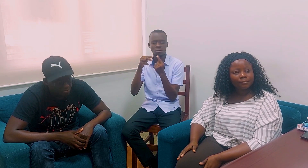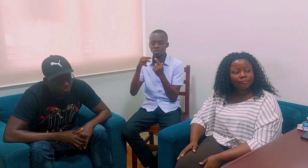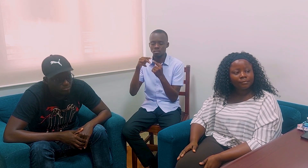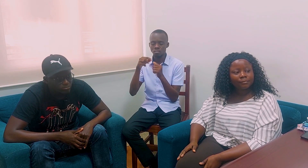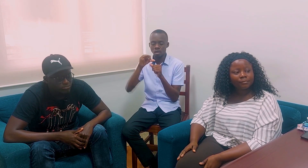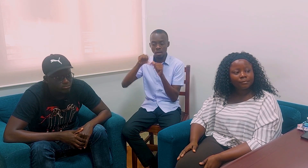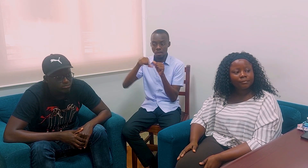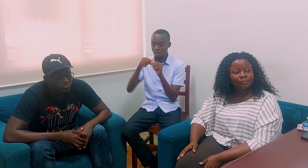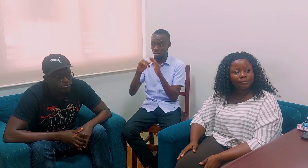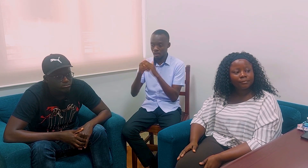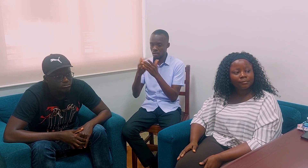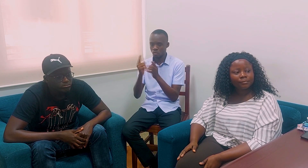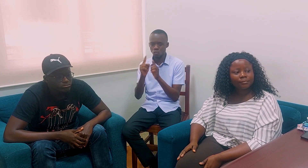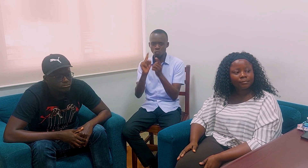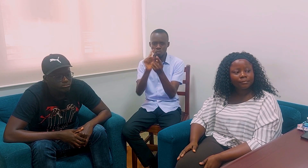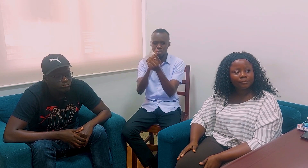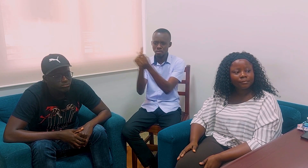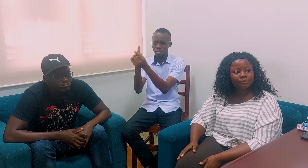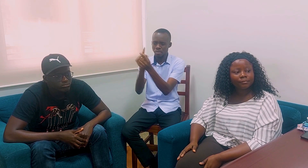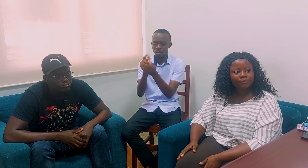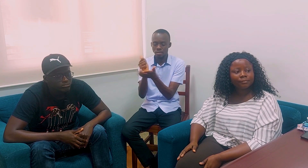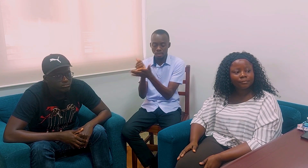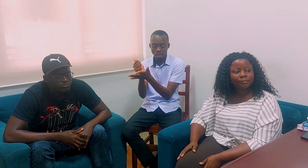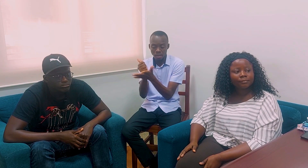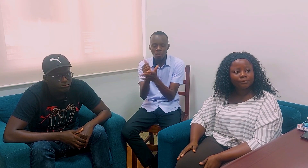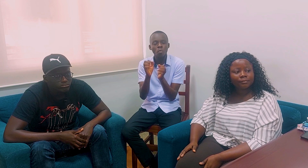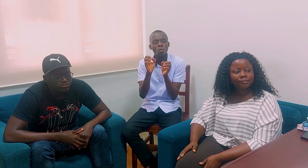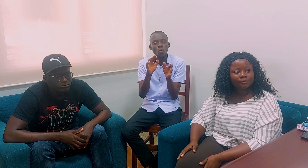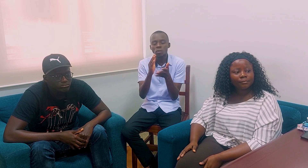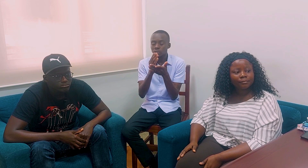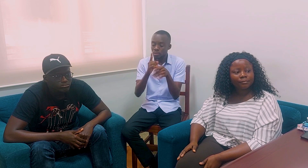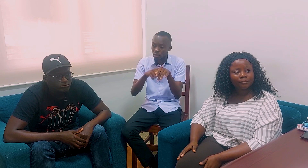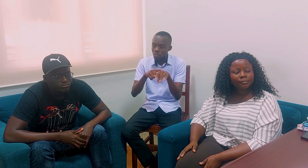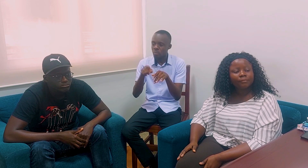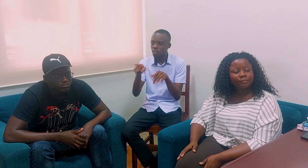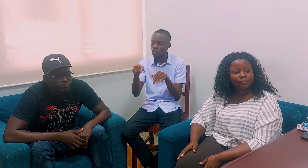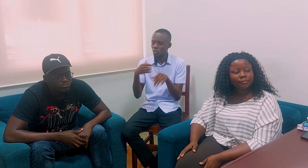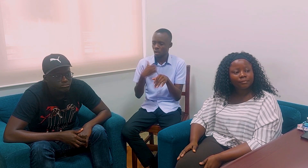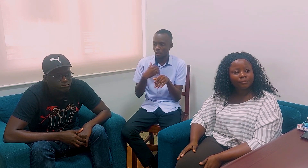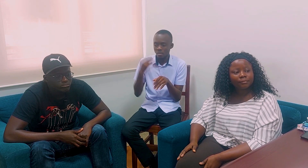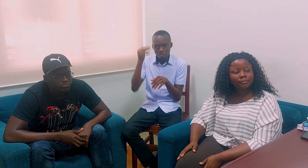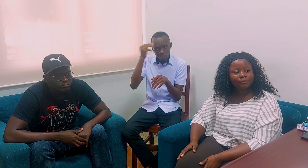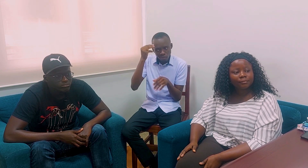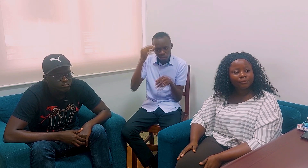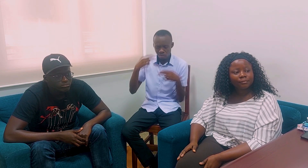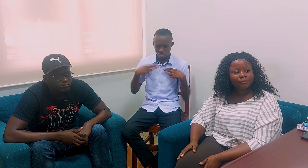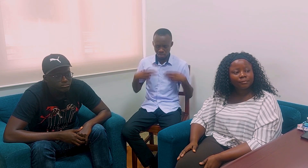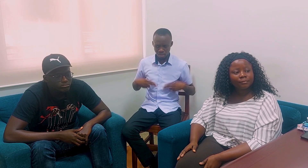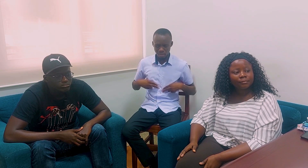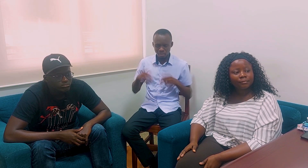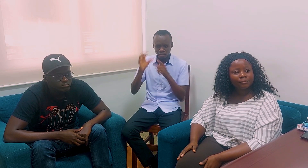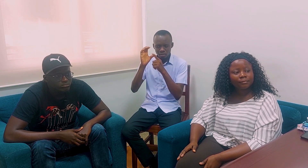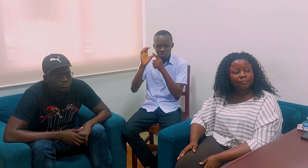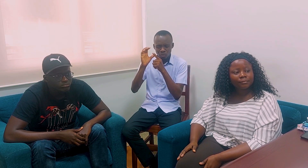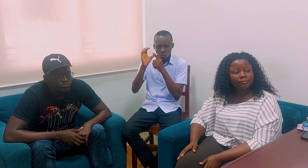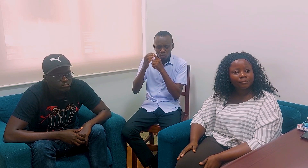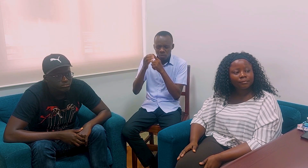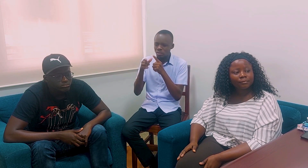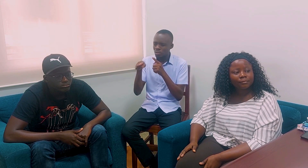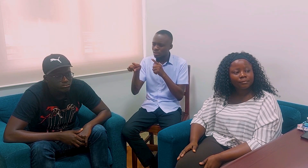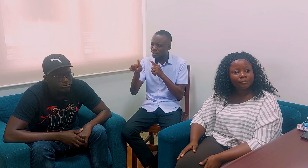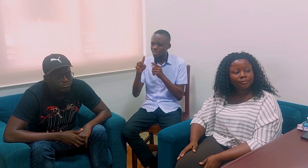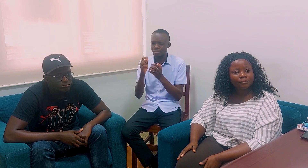as letting people know about mental health conditions if you do happen to have one. So I would like to pick your thoughts on